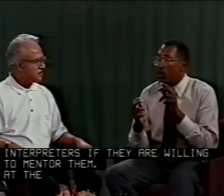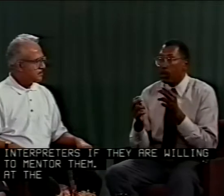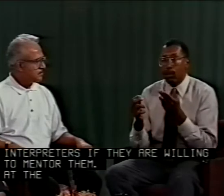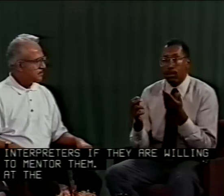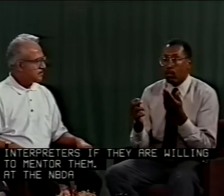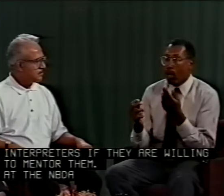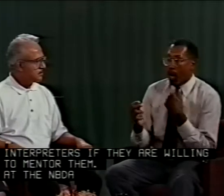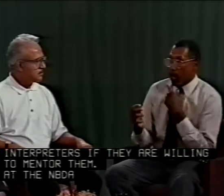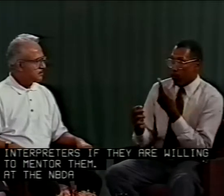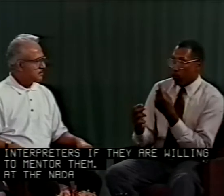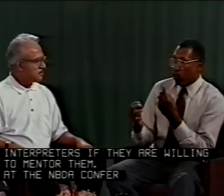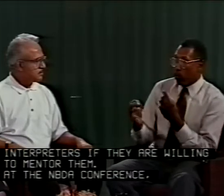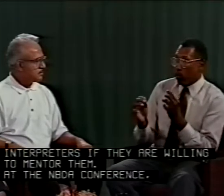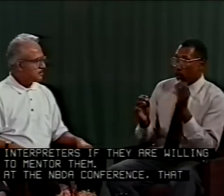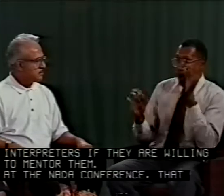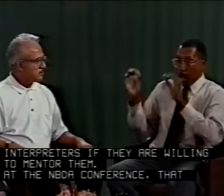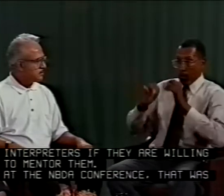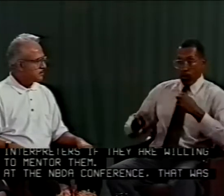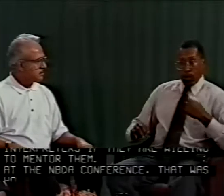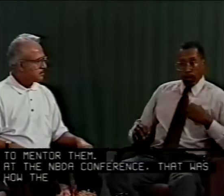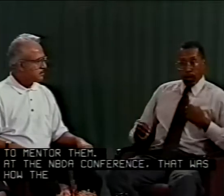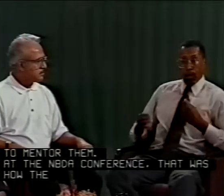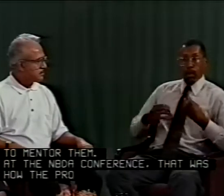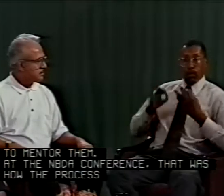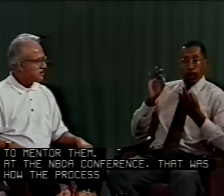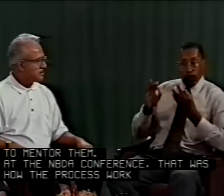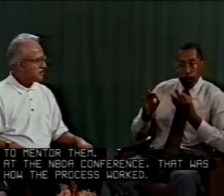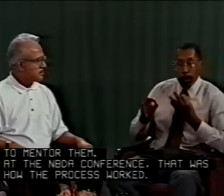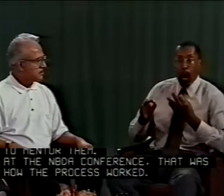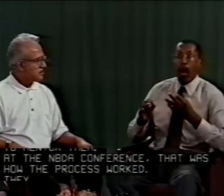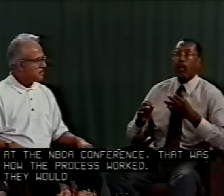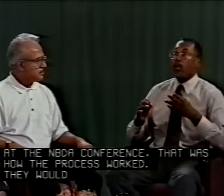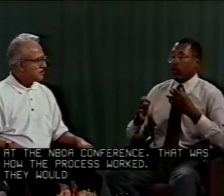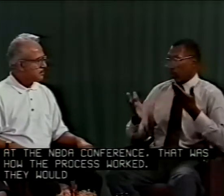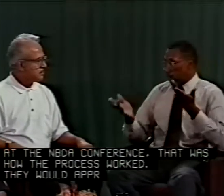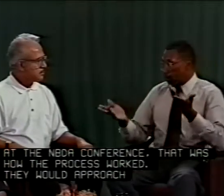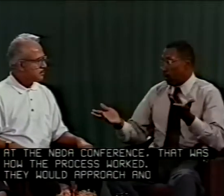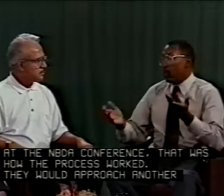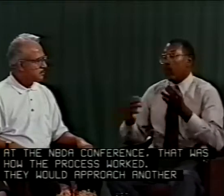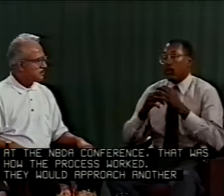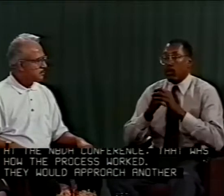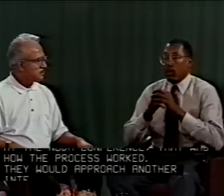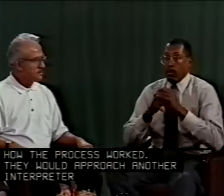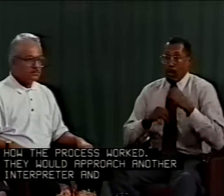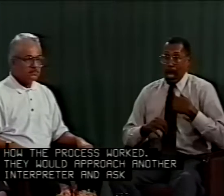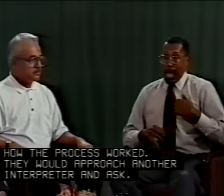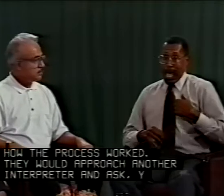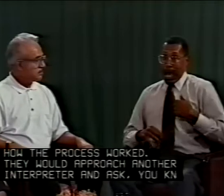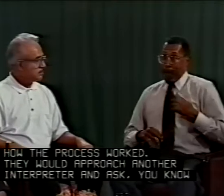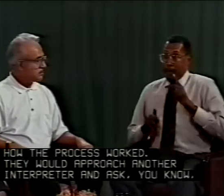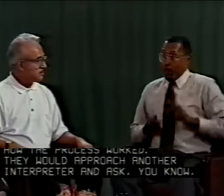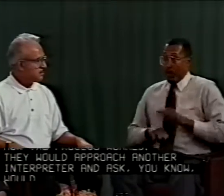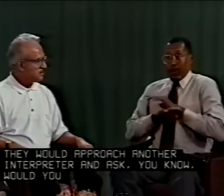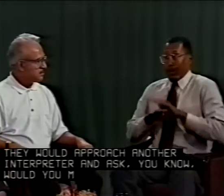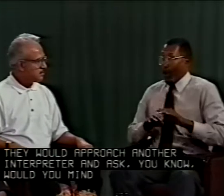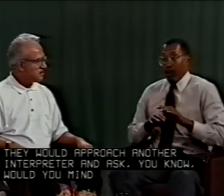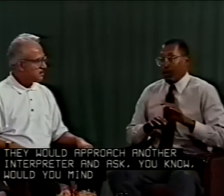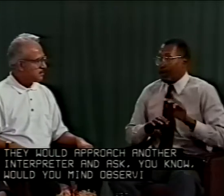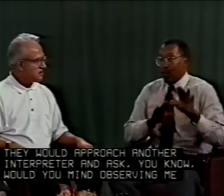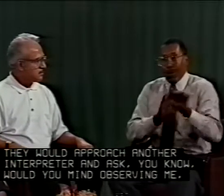approach another interpreter and ask, you know, if they would you mind observing me, giving me feedback, that sort of thing. But see, now I personally